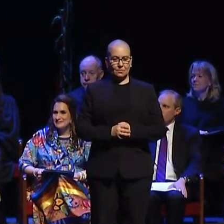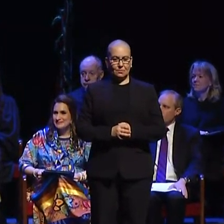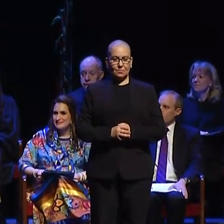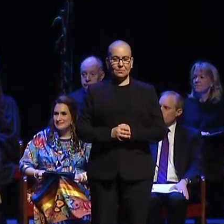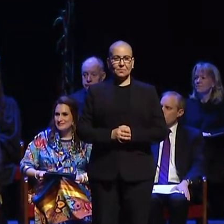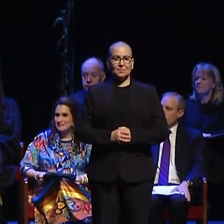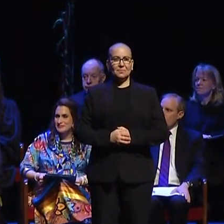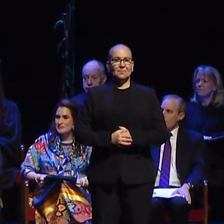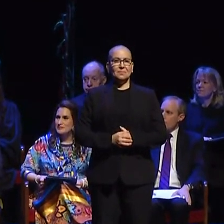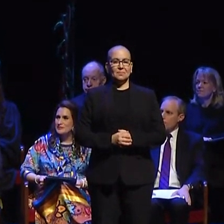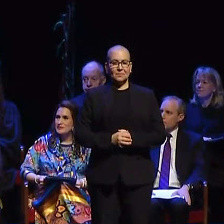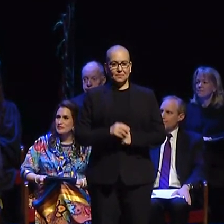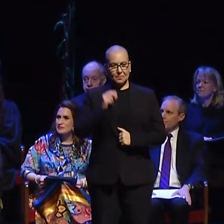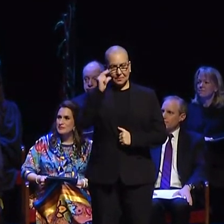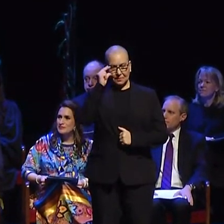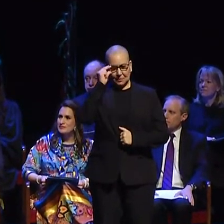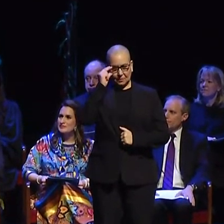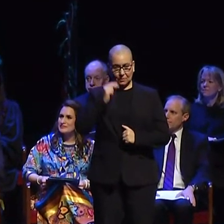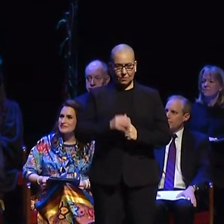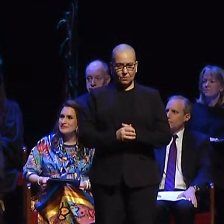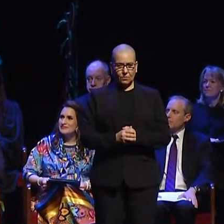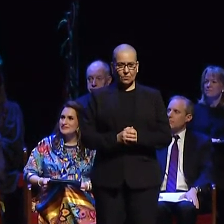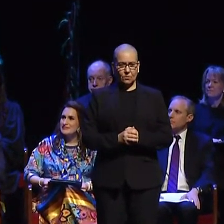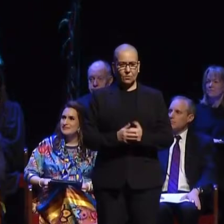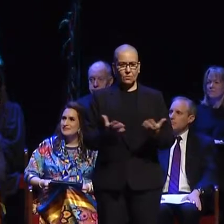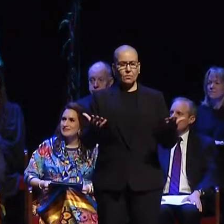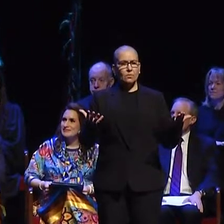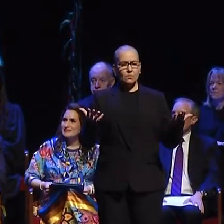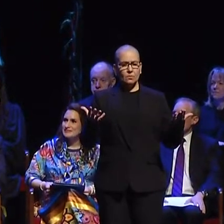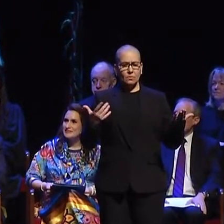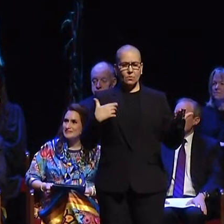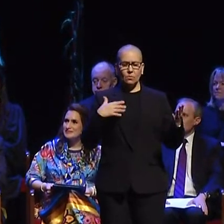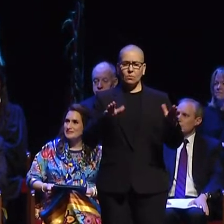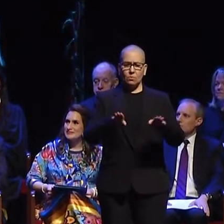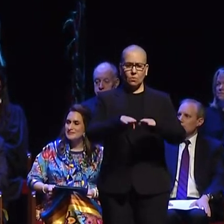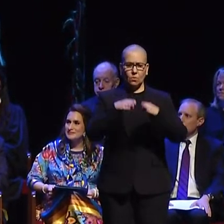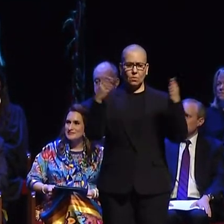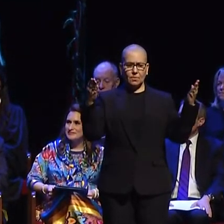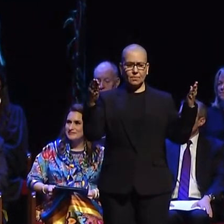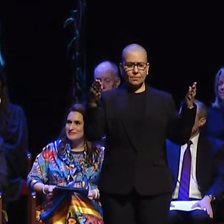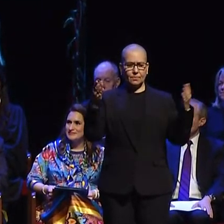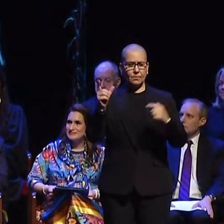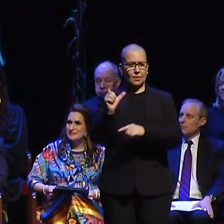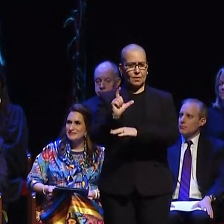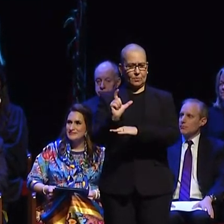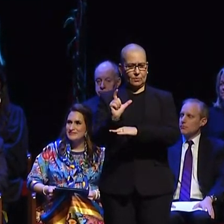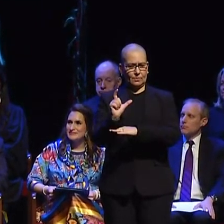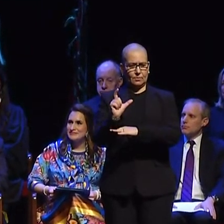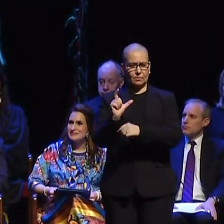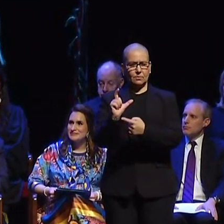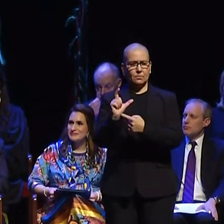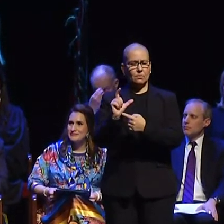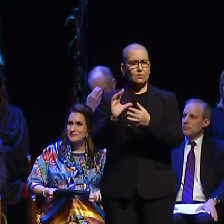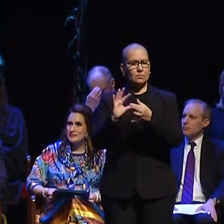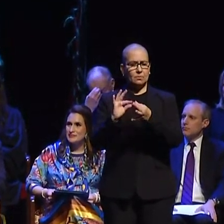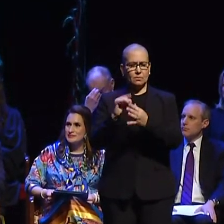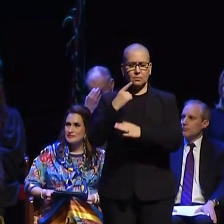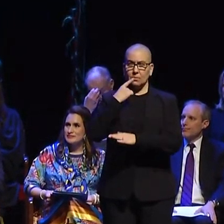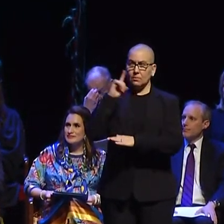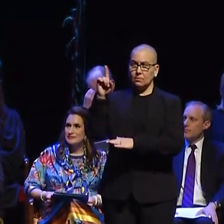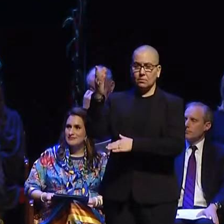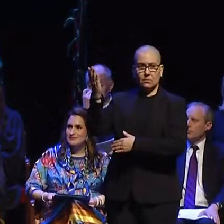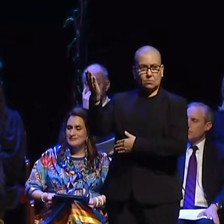We begin with, as traditional for Muslims, Bismillah ar-Rahman ar-Rahim, that is, with God's name, the